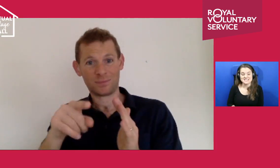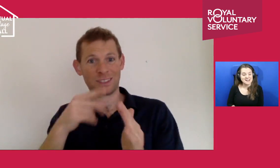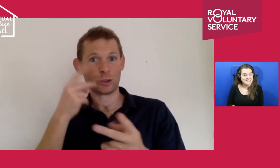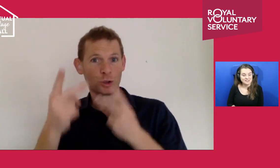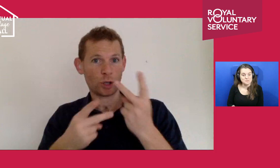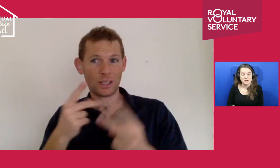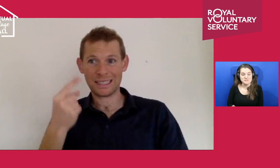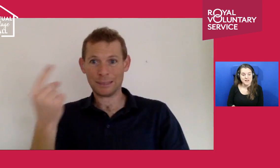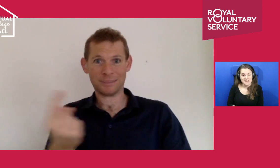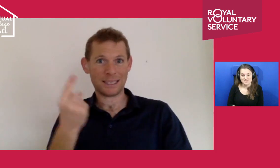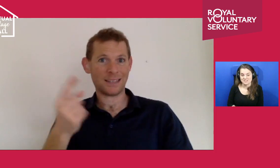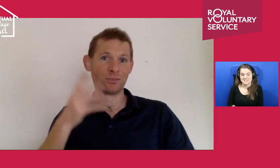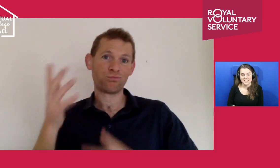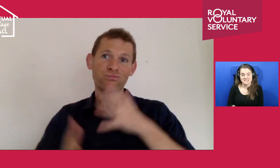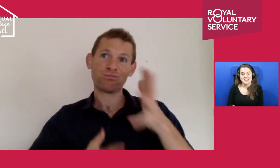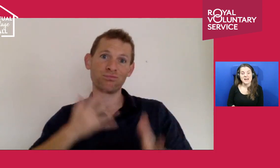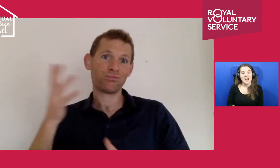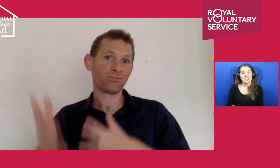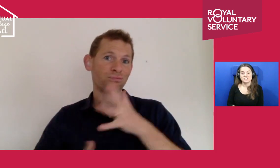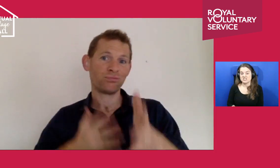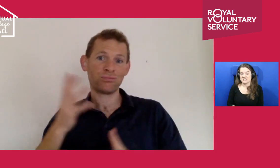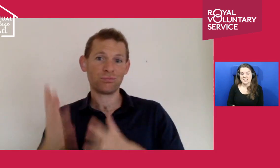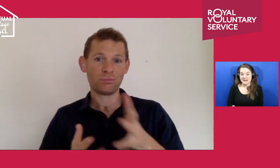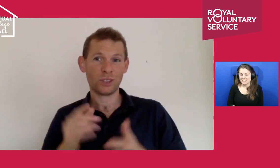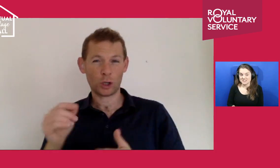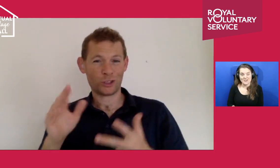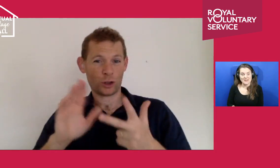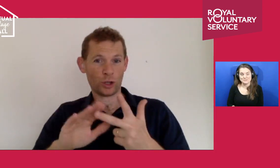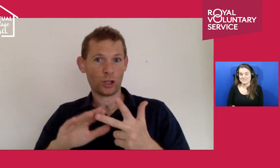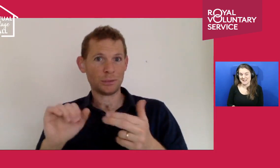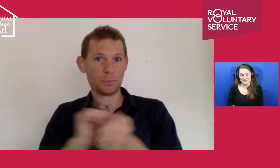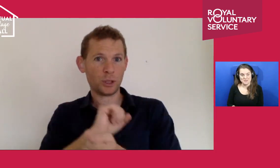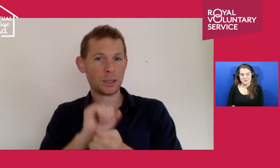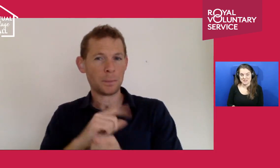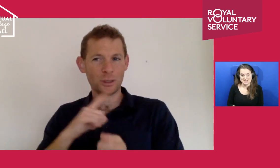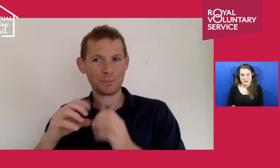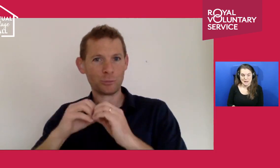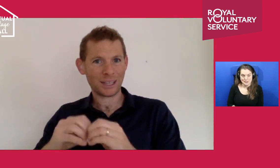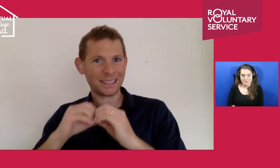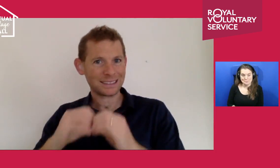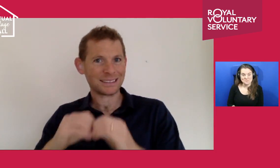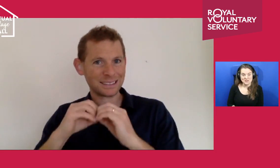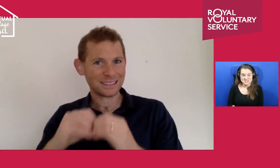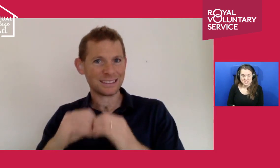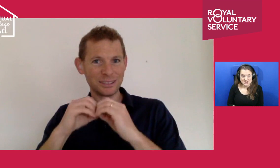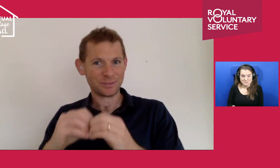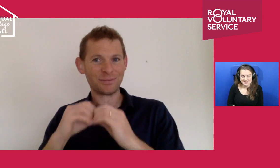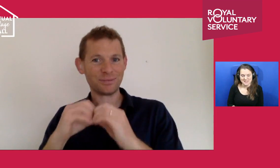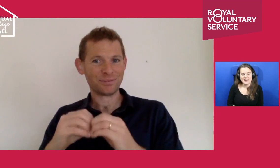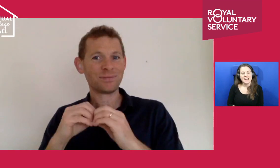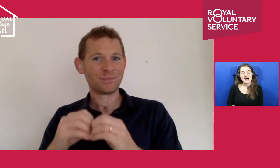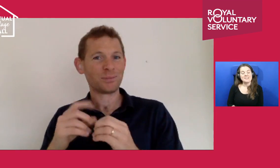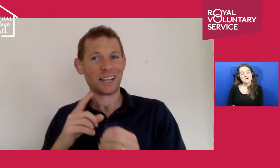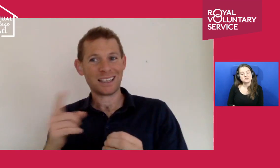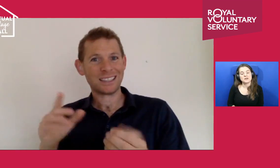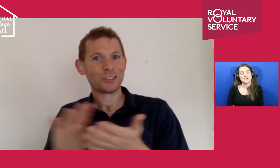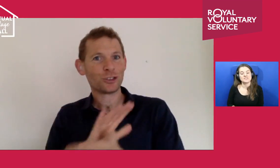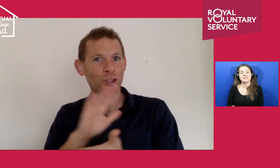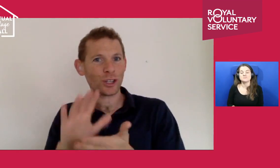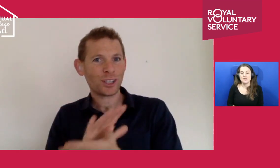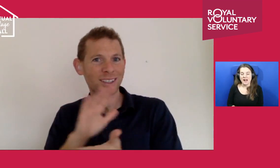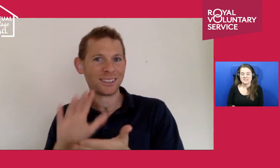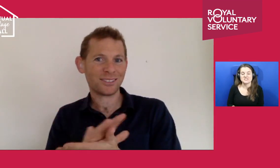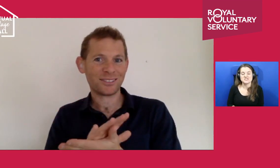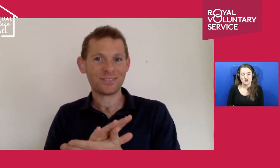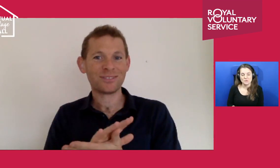sign the entire alphabet from A through to Z and do the entire song himself without any help by his 3rd birthday. And that was because